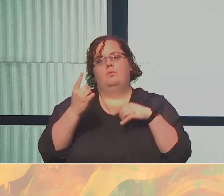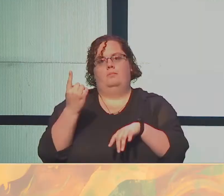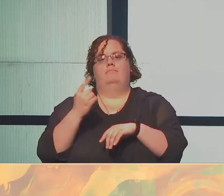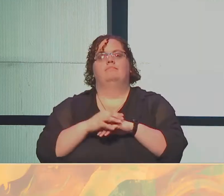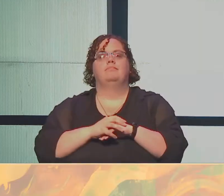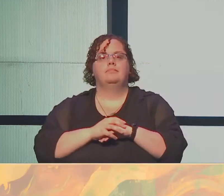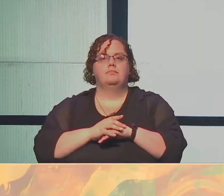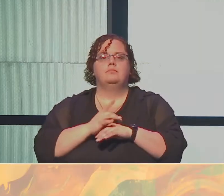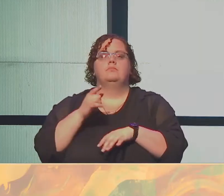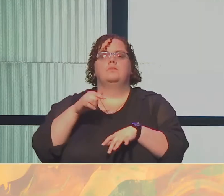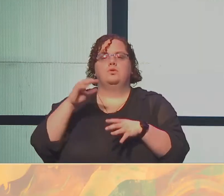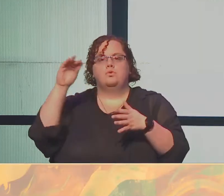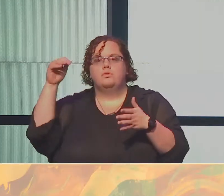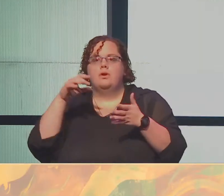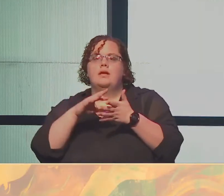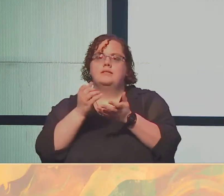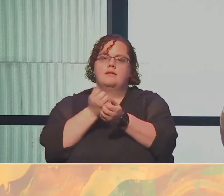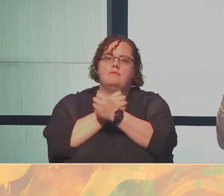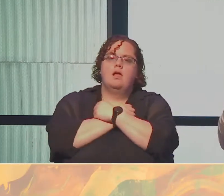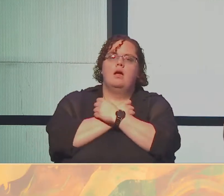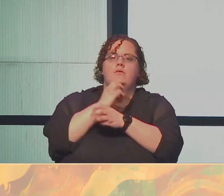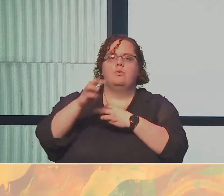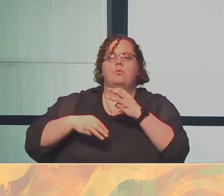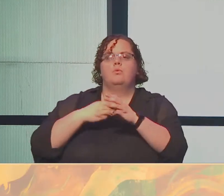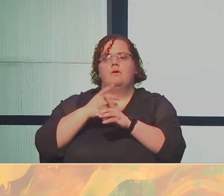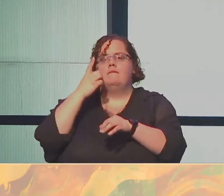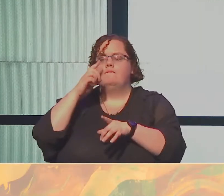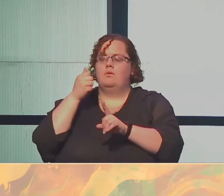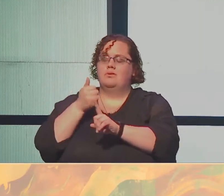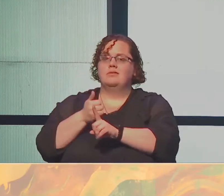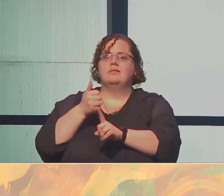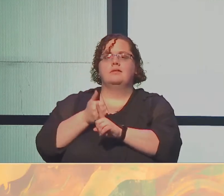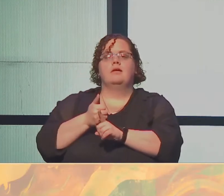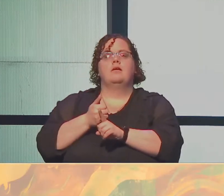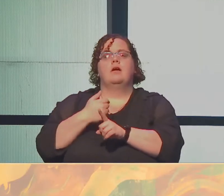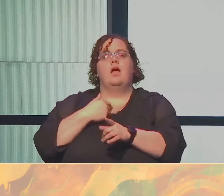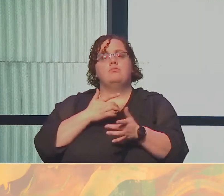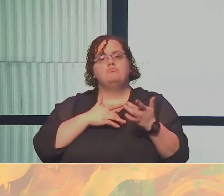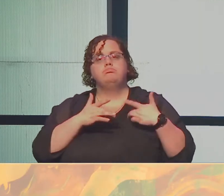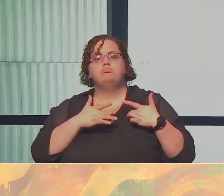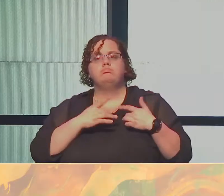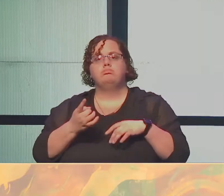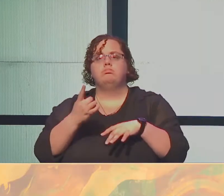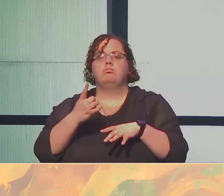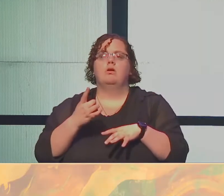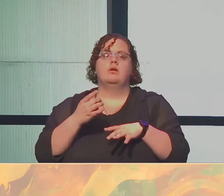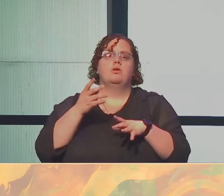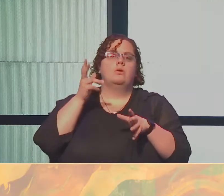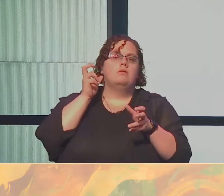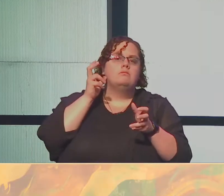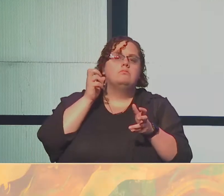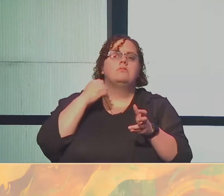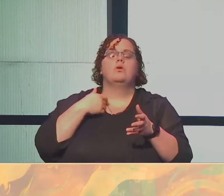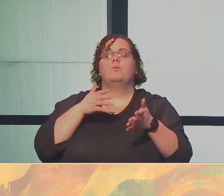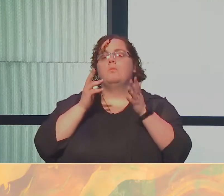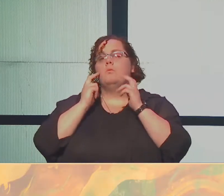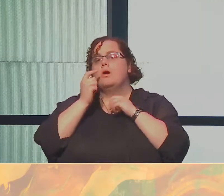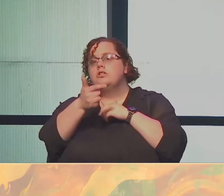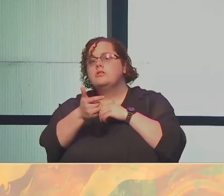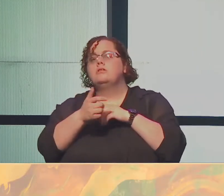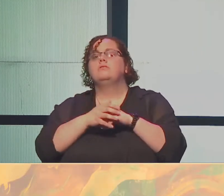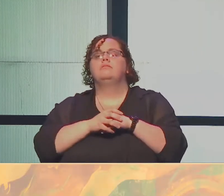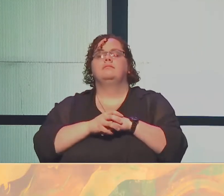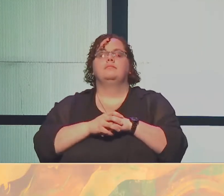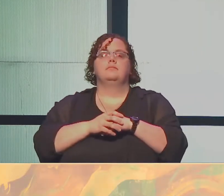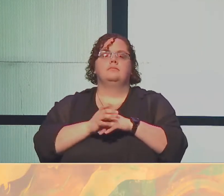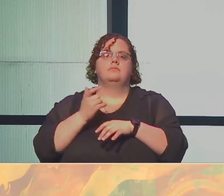grace and love for the world and for yourself. And to the weary ones who are here this morning or listening or tuning in,